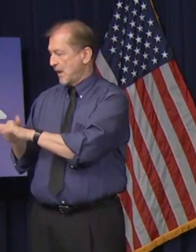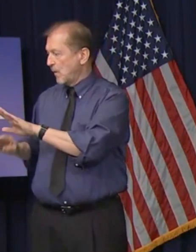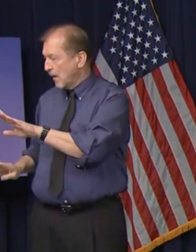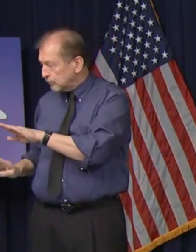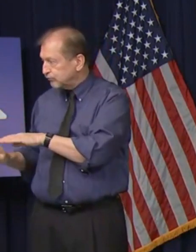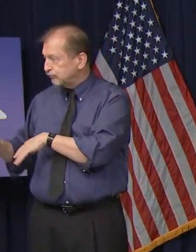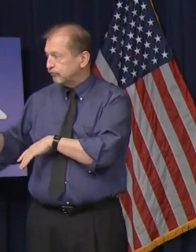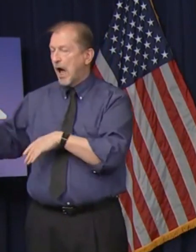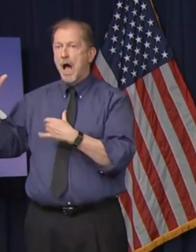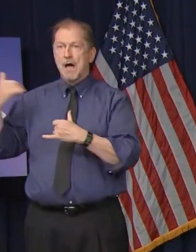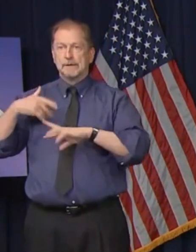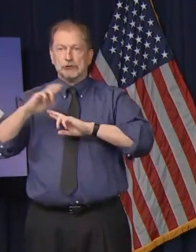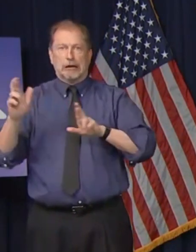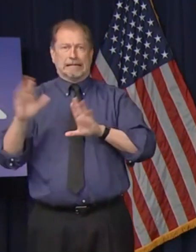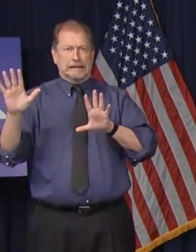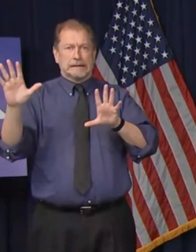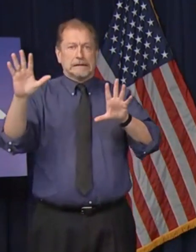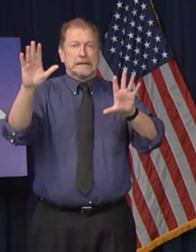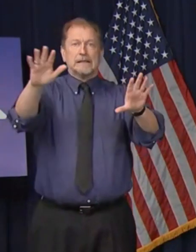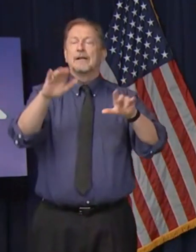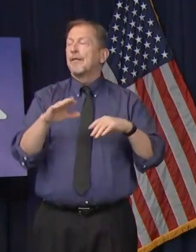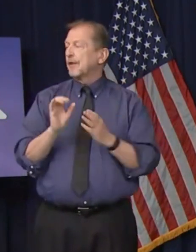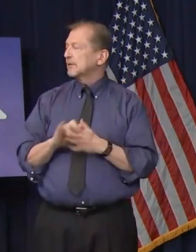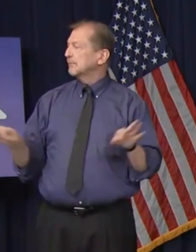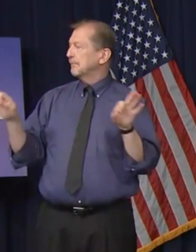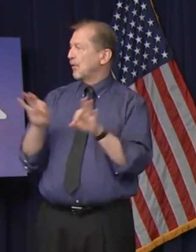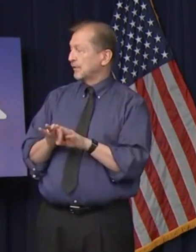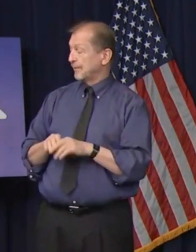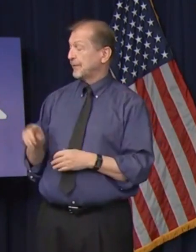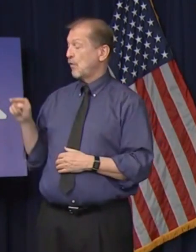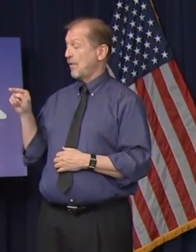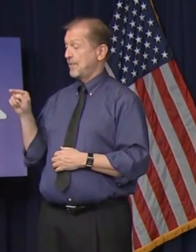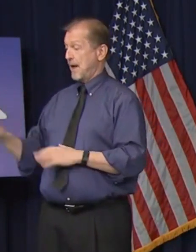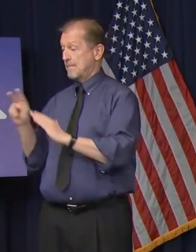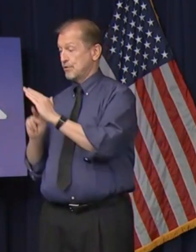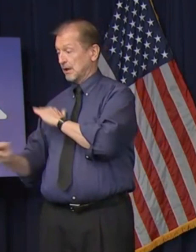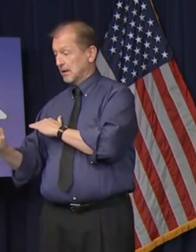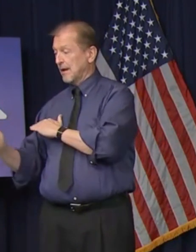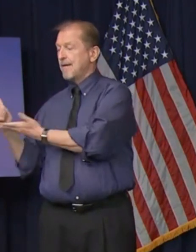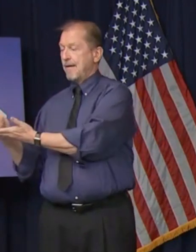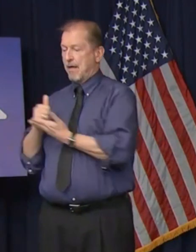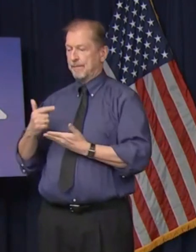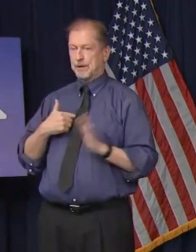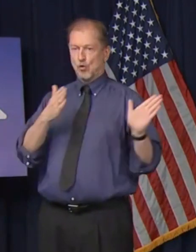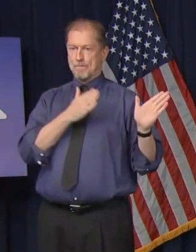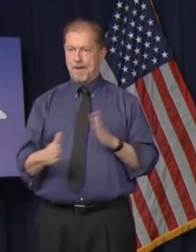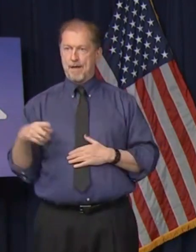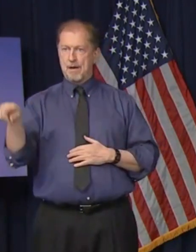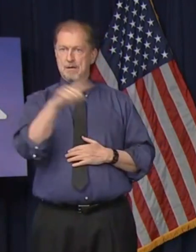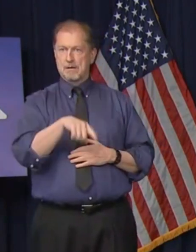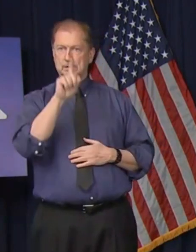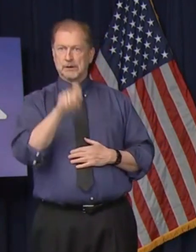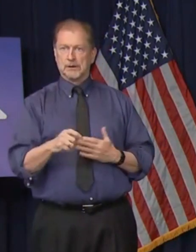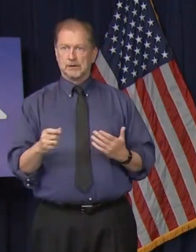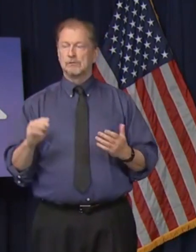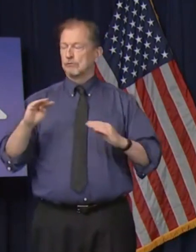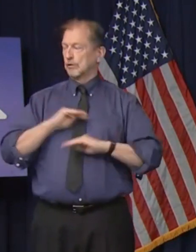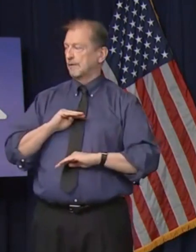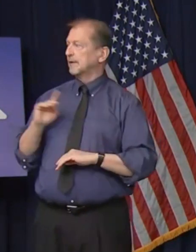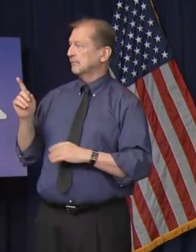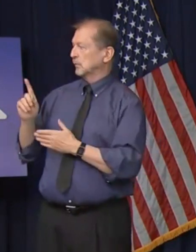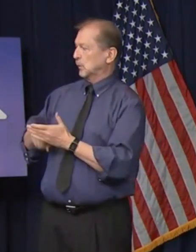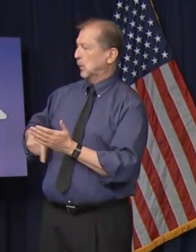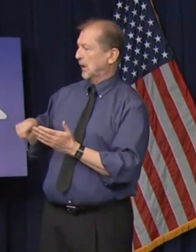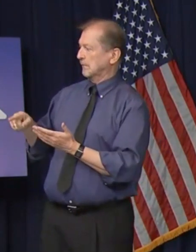dates where we might have a very high infection rate and a need for more hospital beds. So that I hope that gives a